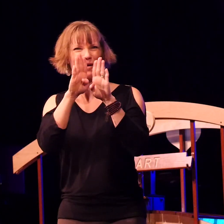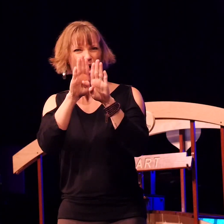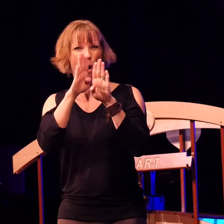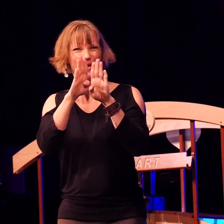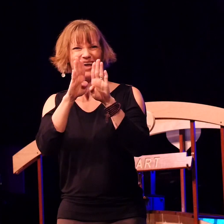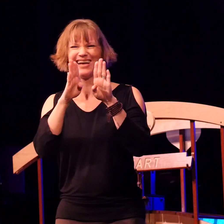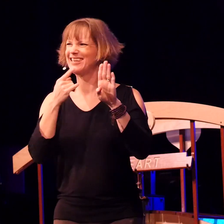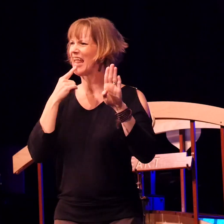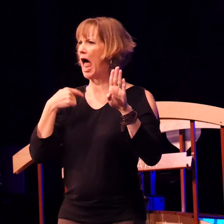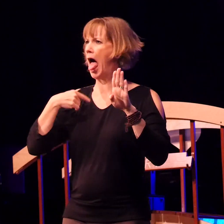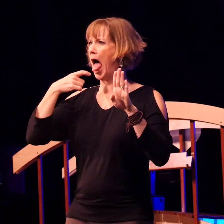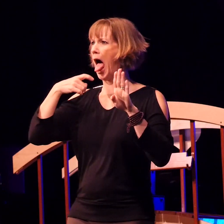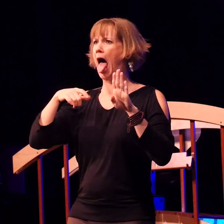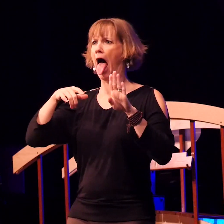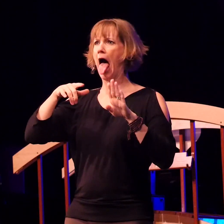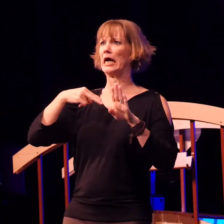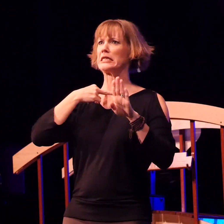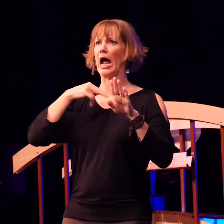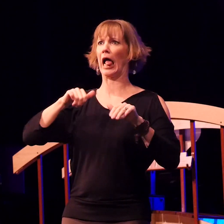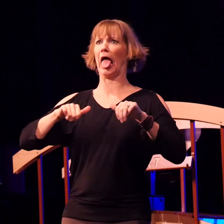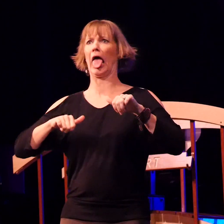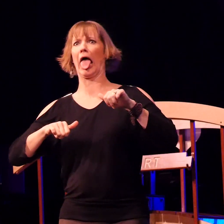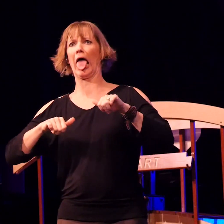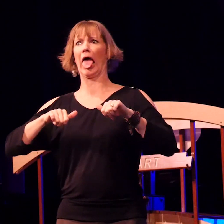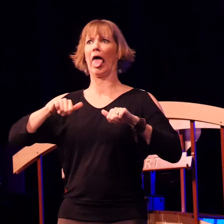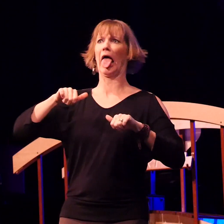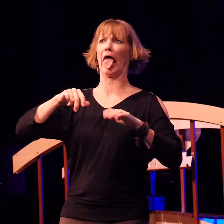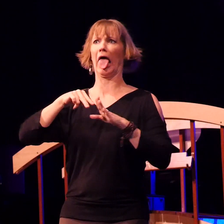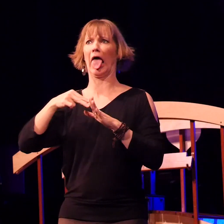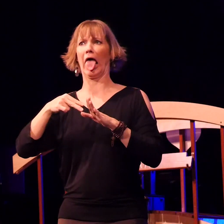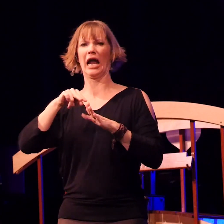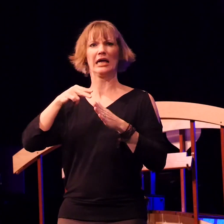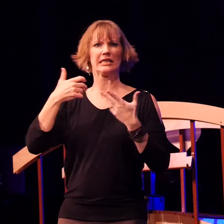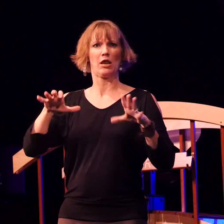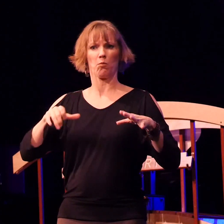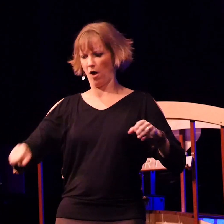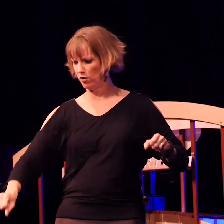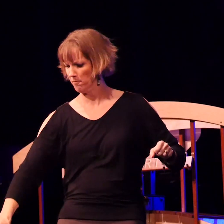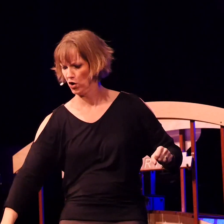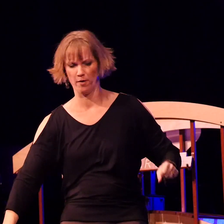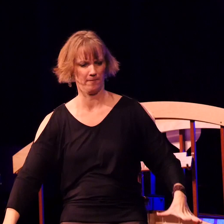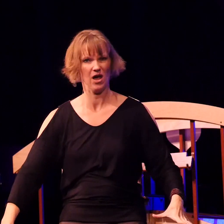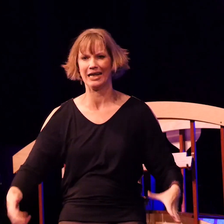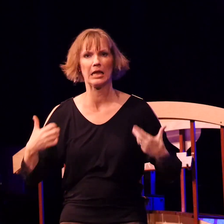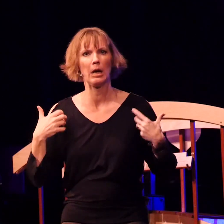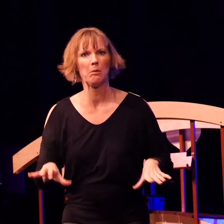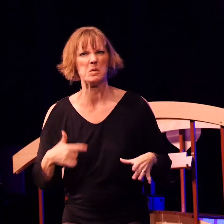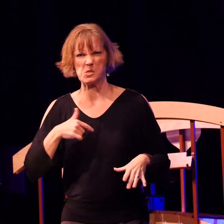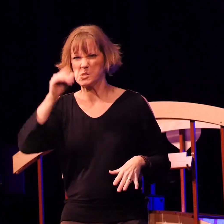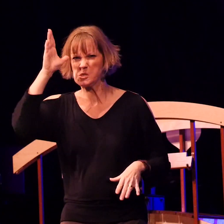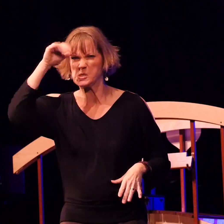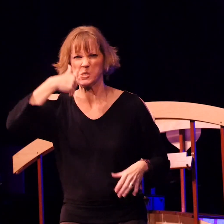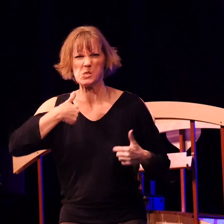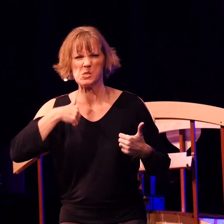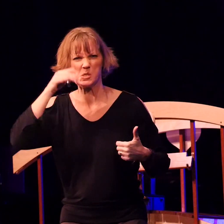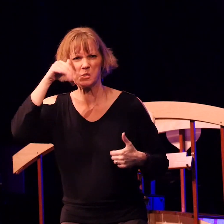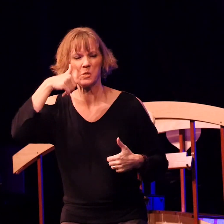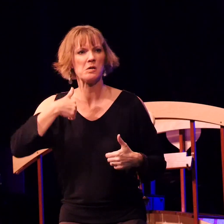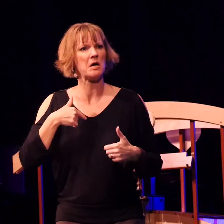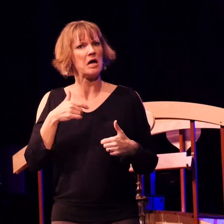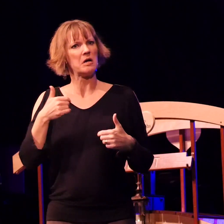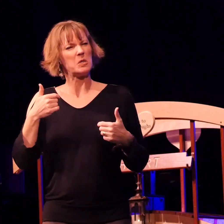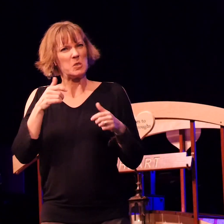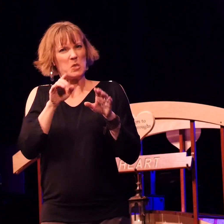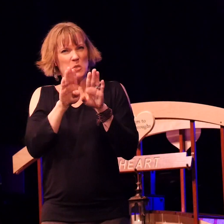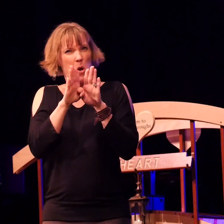words, the man said, "I teetered there for minutes, trying to open the door, not wanting to put anything down. I was so stubborn. I had the